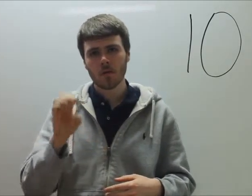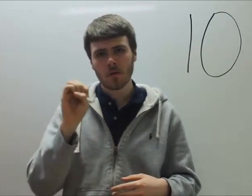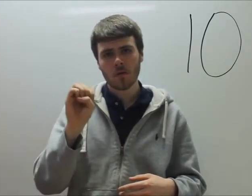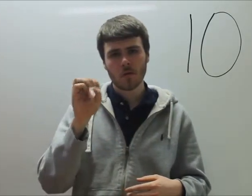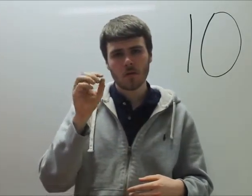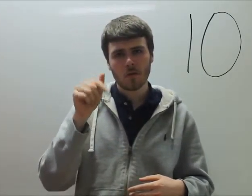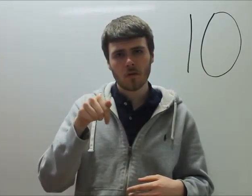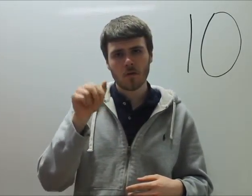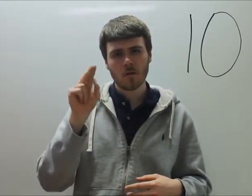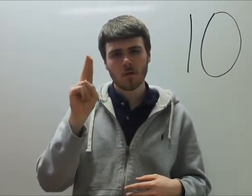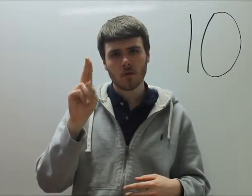is equal